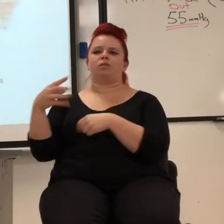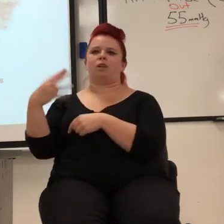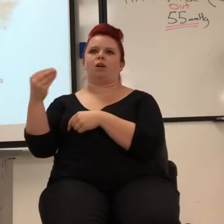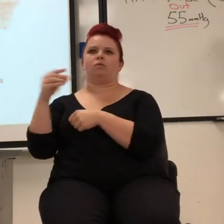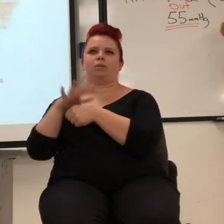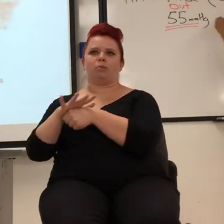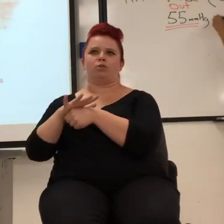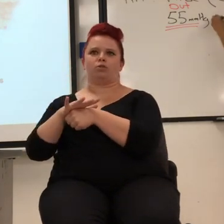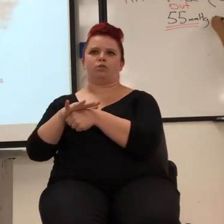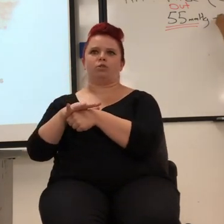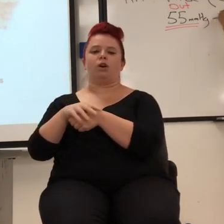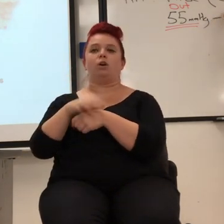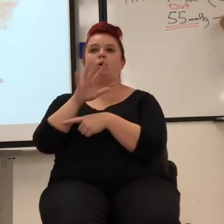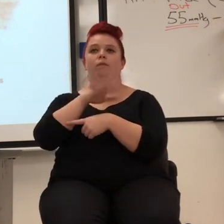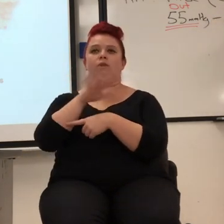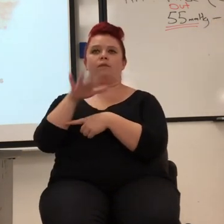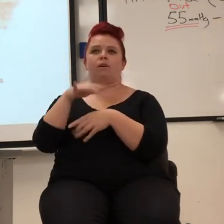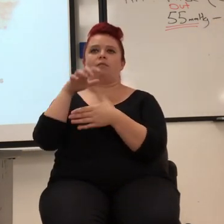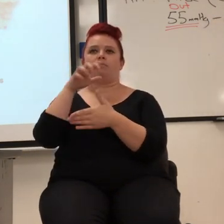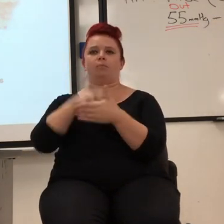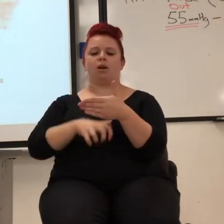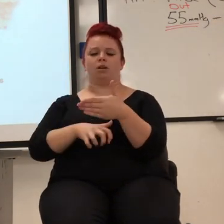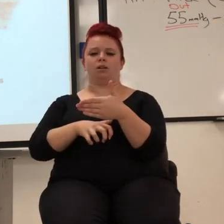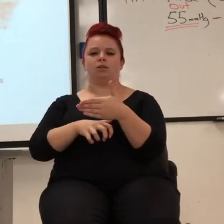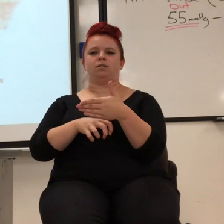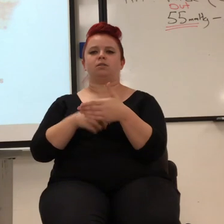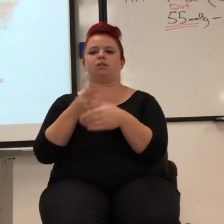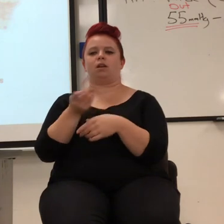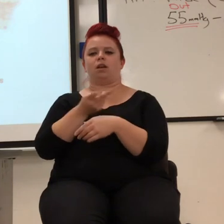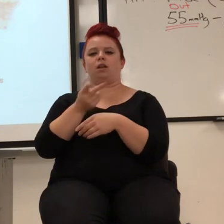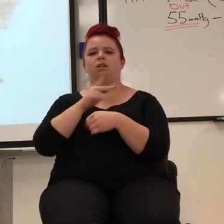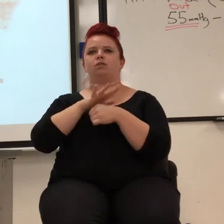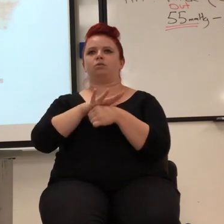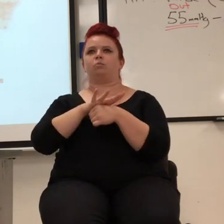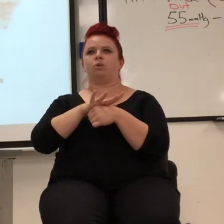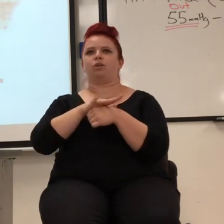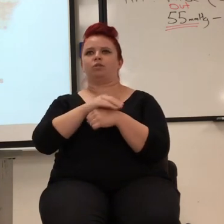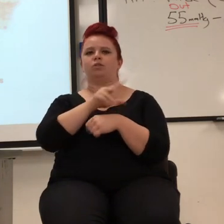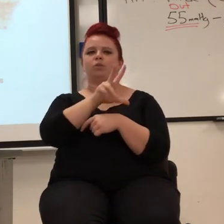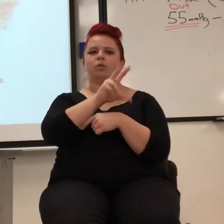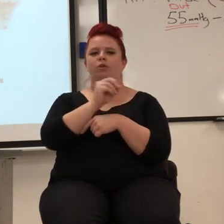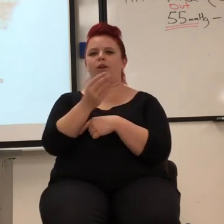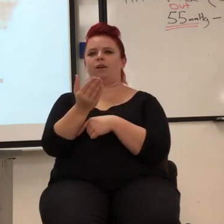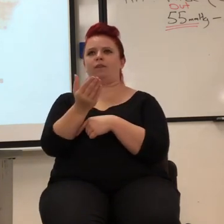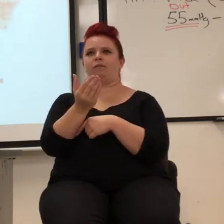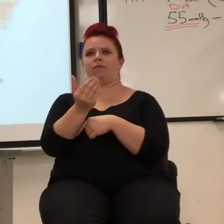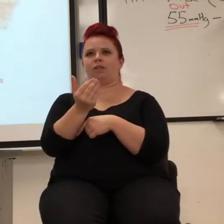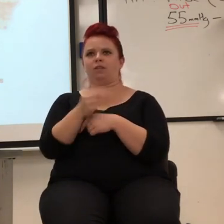So it's 55 minus those two pressures, which are 30 and 15.